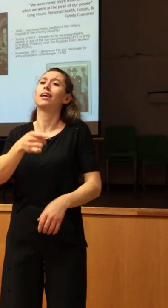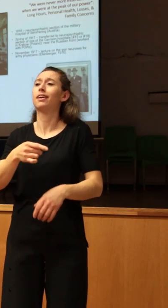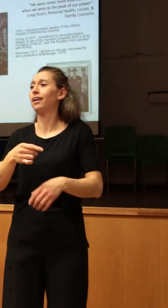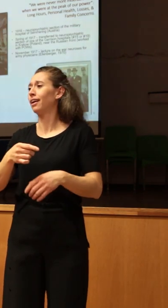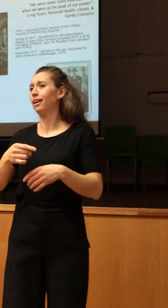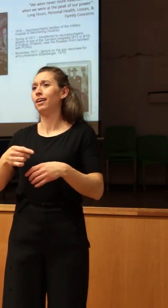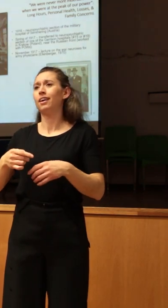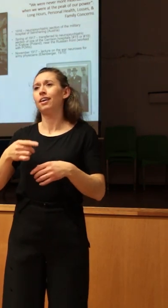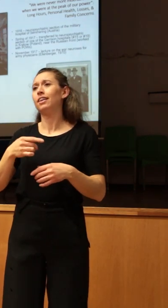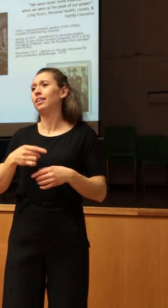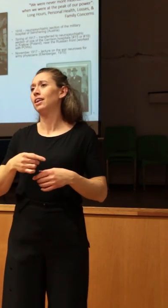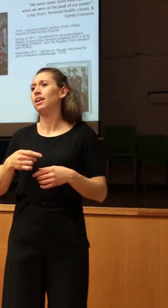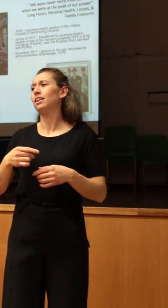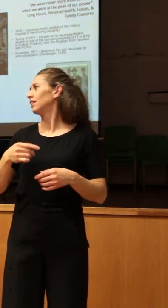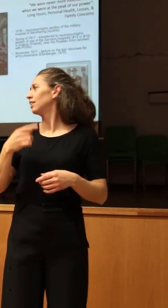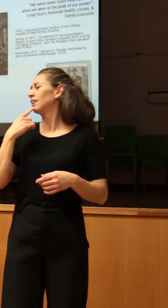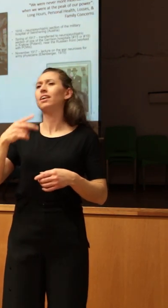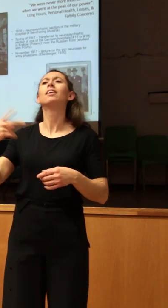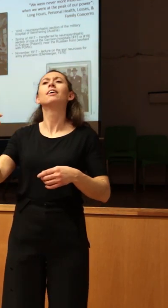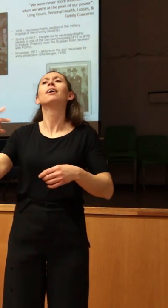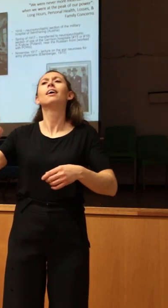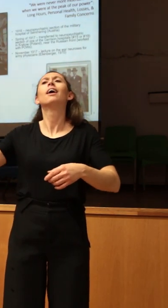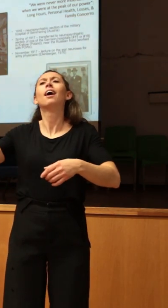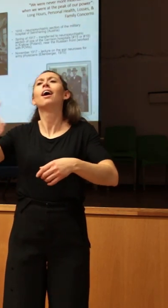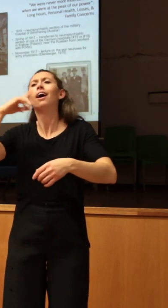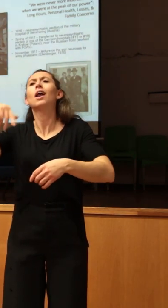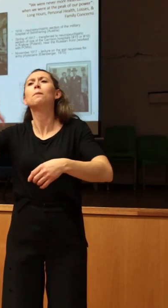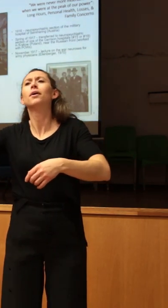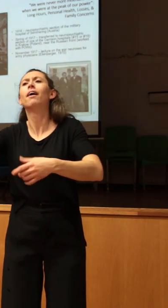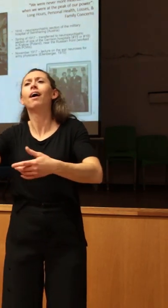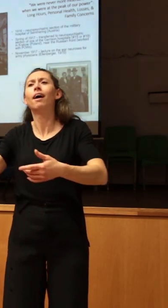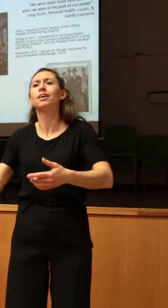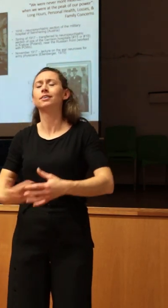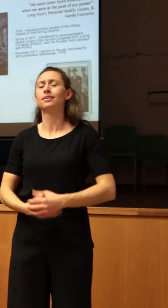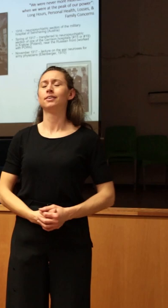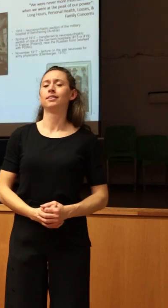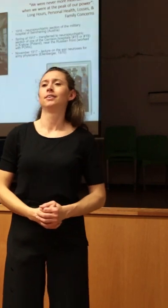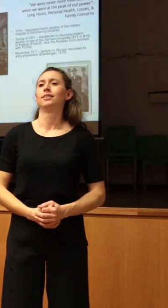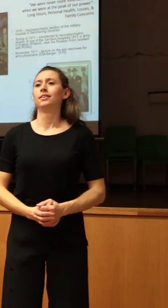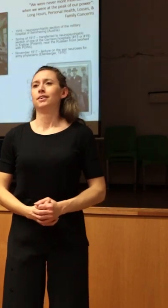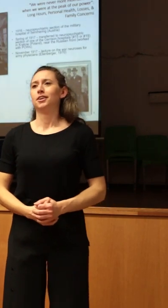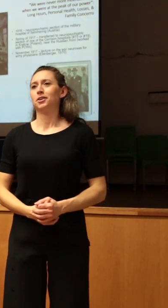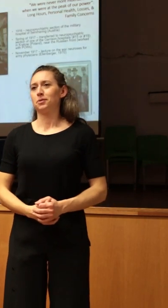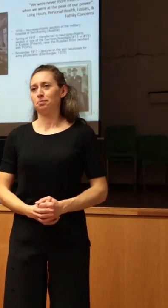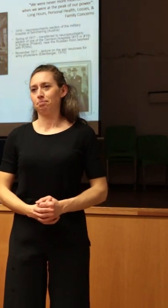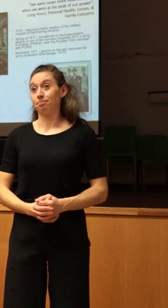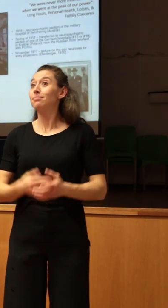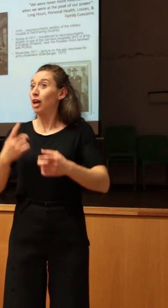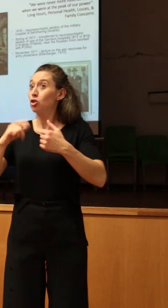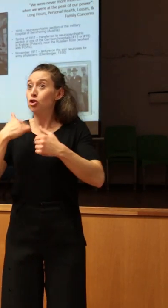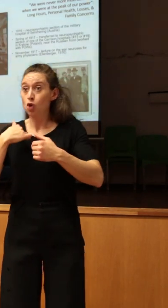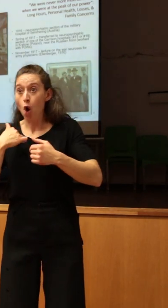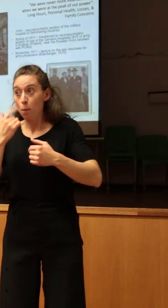movimiento, move on. Mover tu mano, bueno, vamos avanzando. And I promise I'll read your body language.